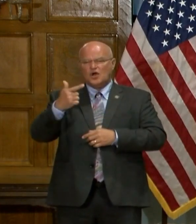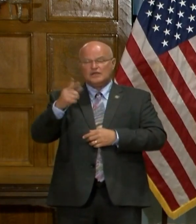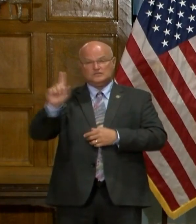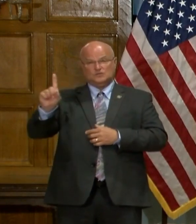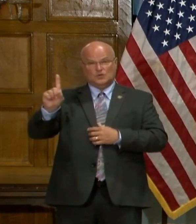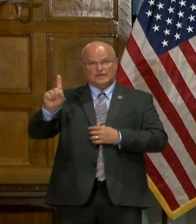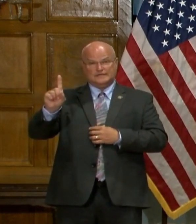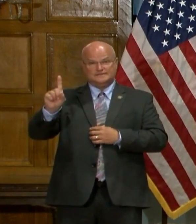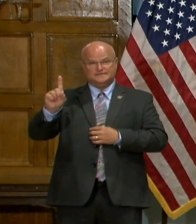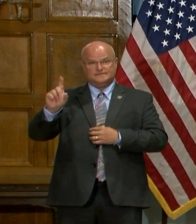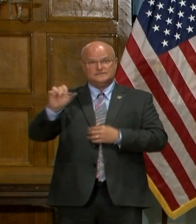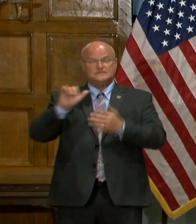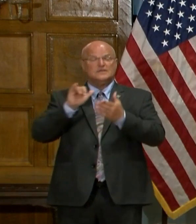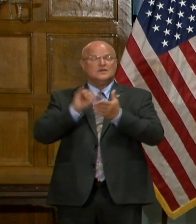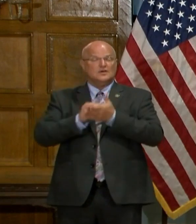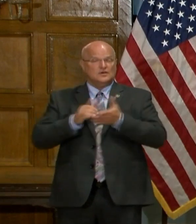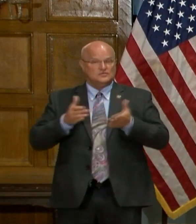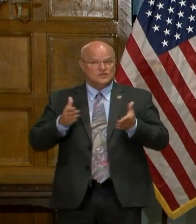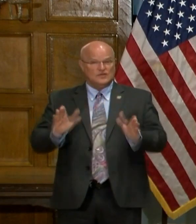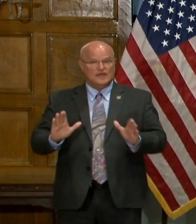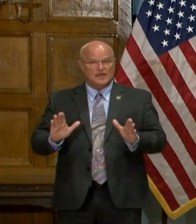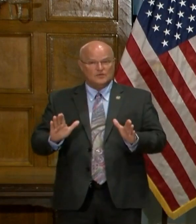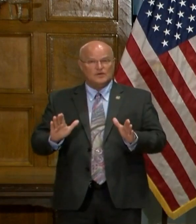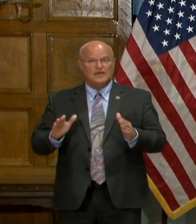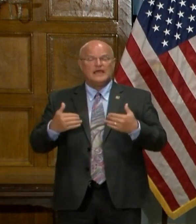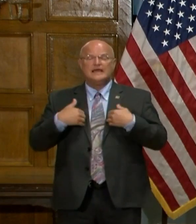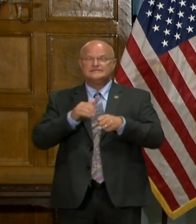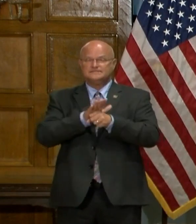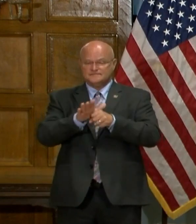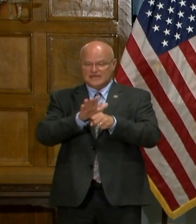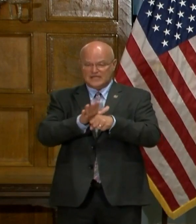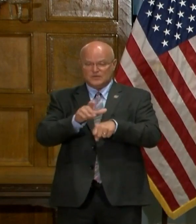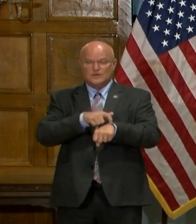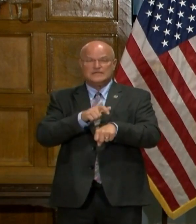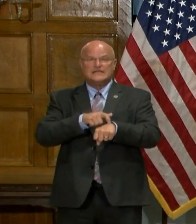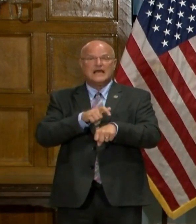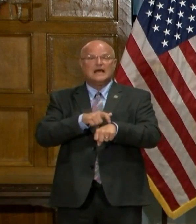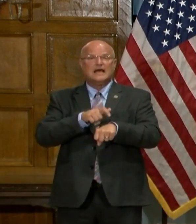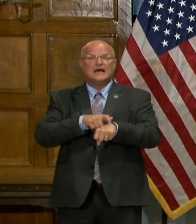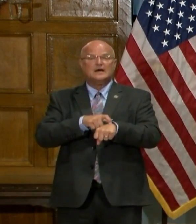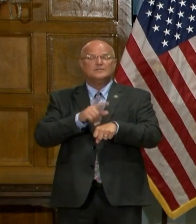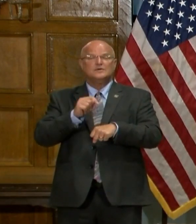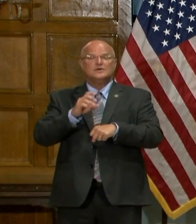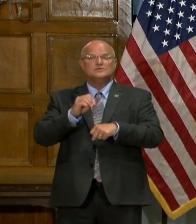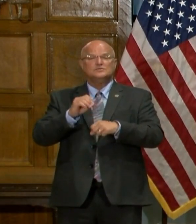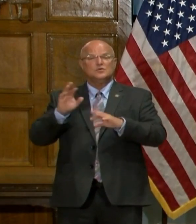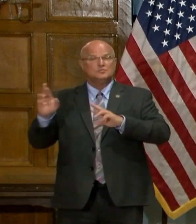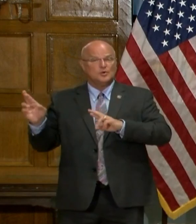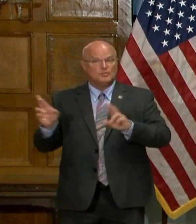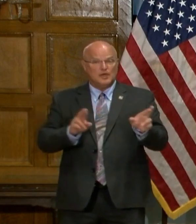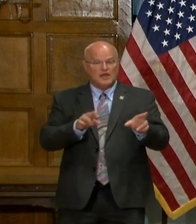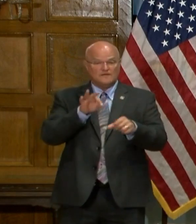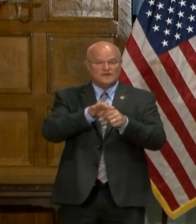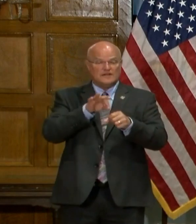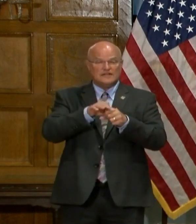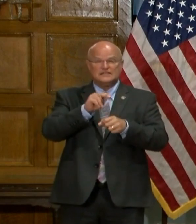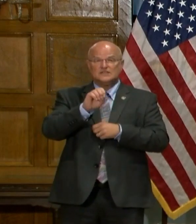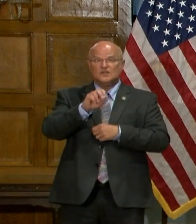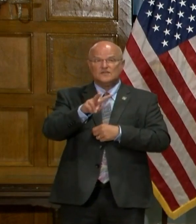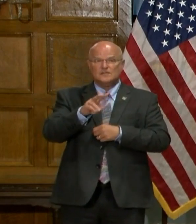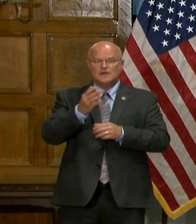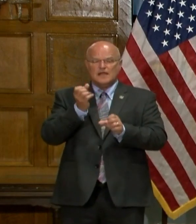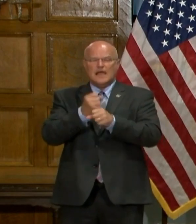1. And that way there's adequate time to prepare for the election and to make